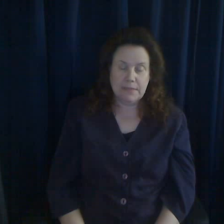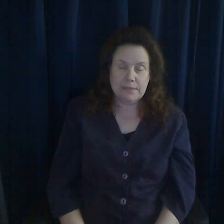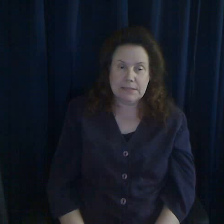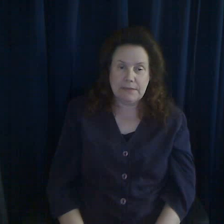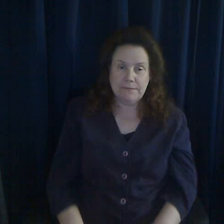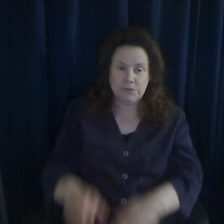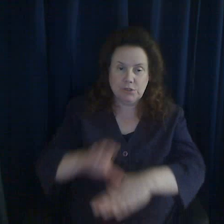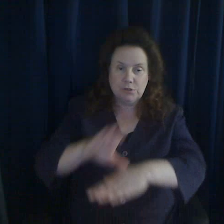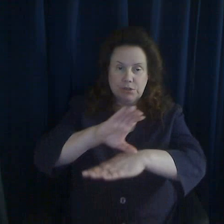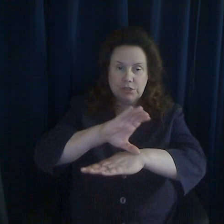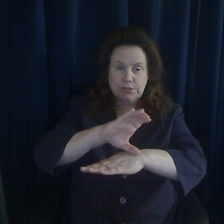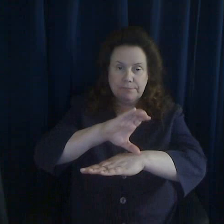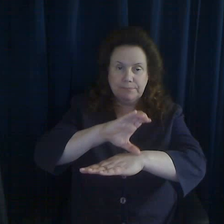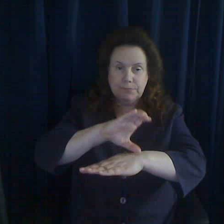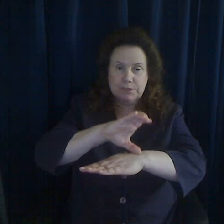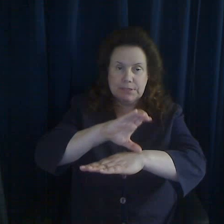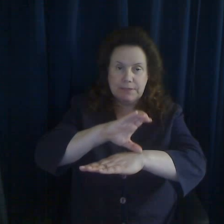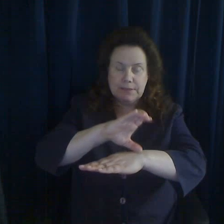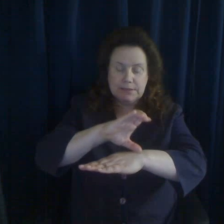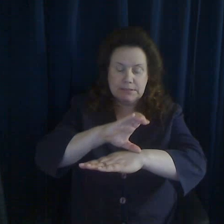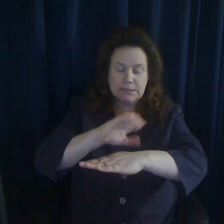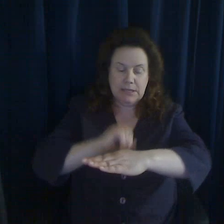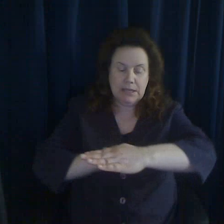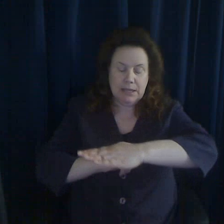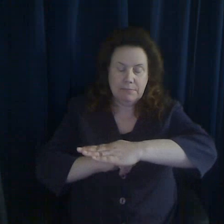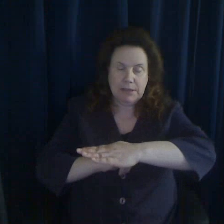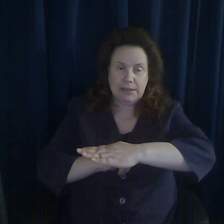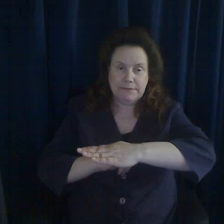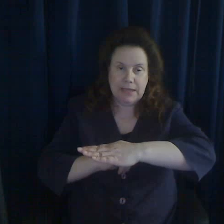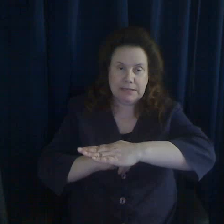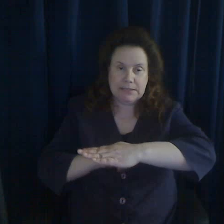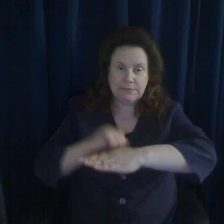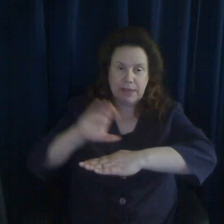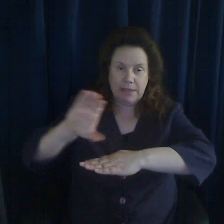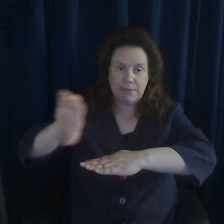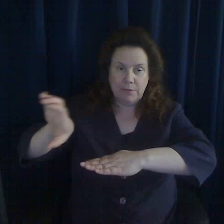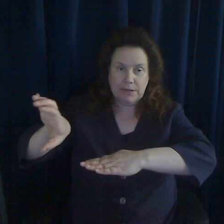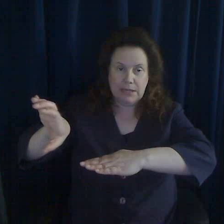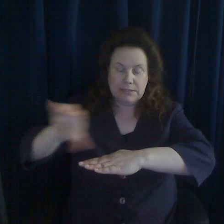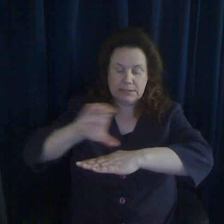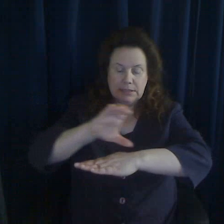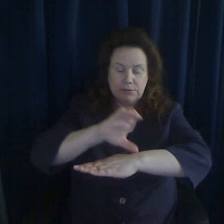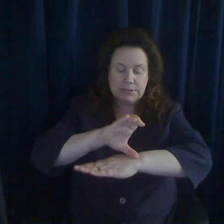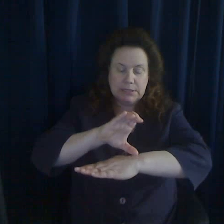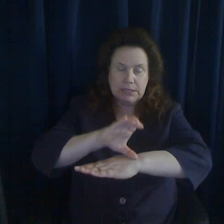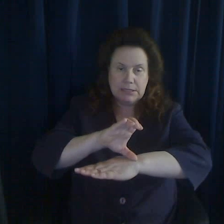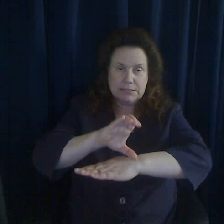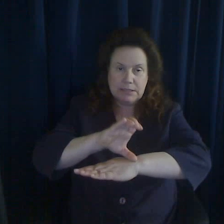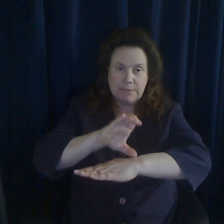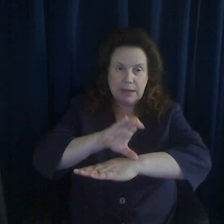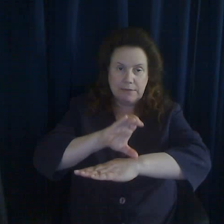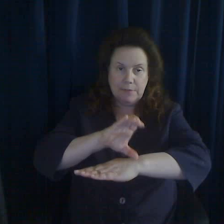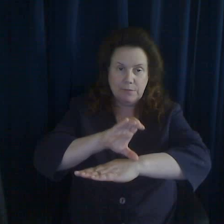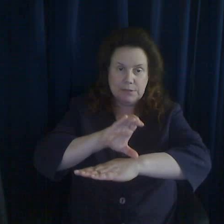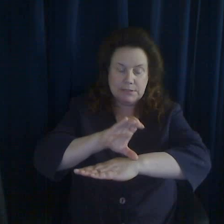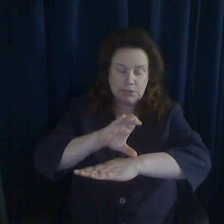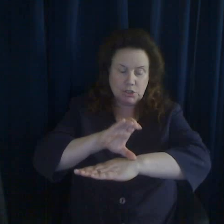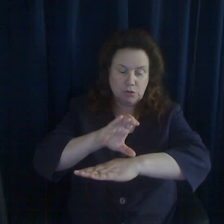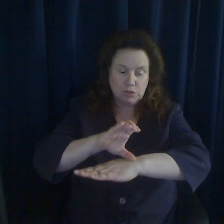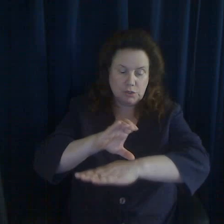The sign for church looks like this. My left hand is flat, my right hand is the letter C, and it's on the back of my wrist, church.